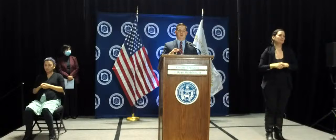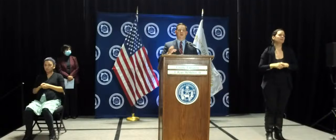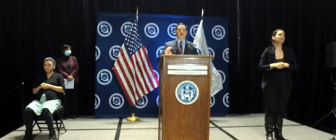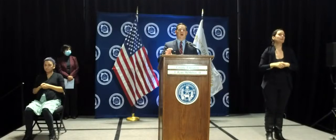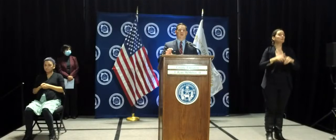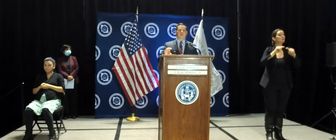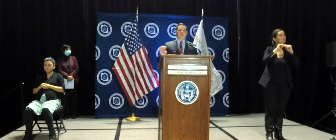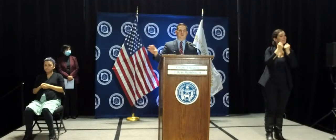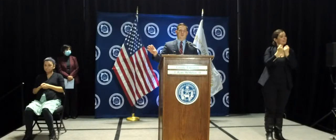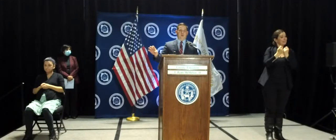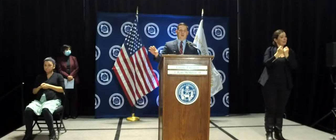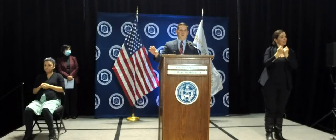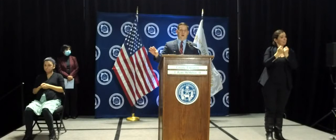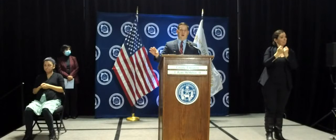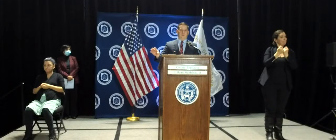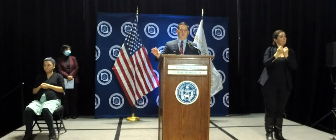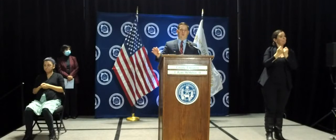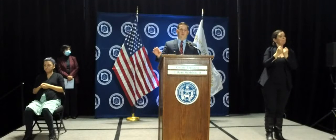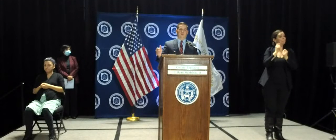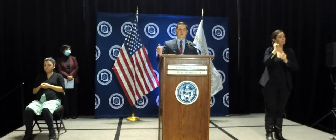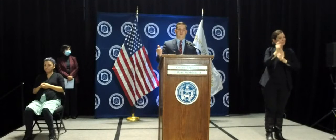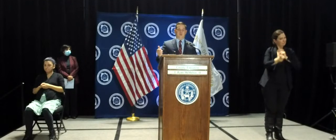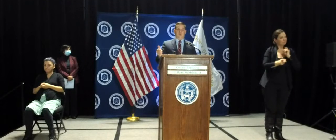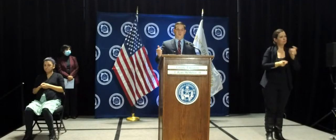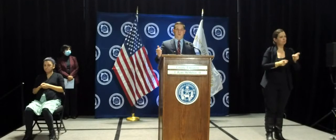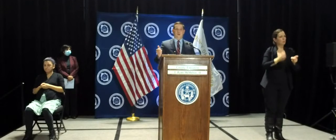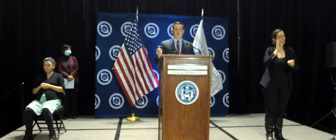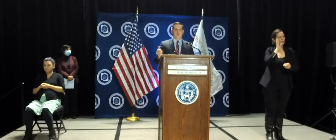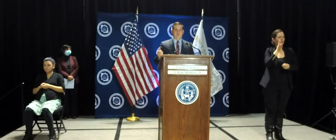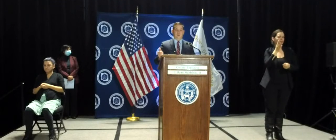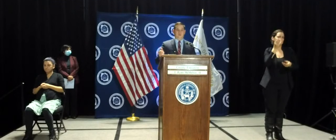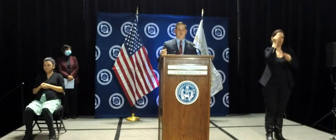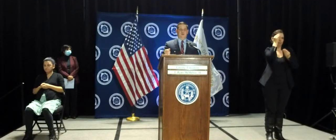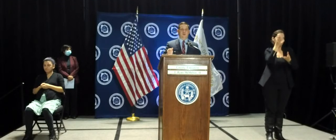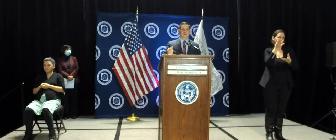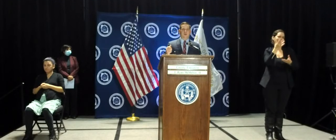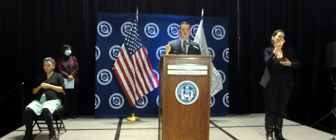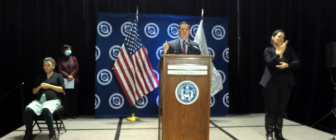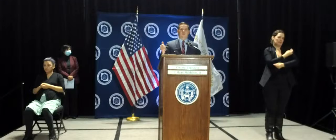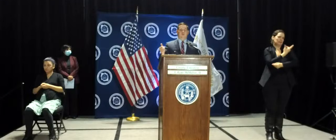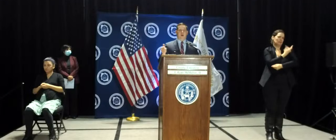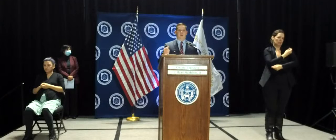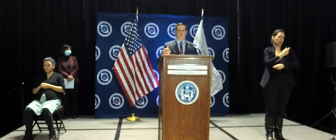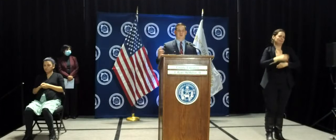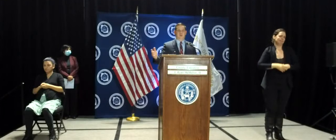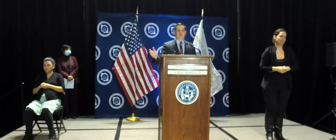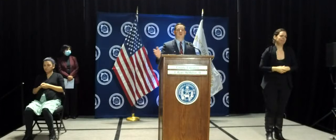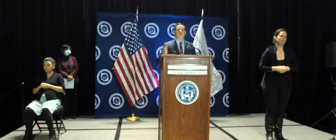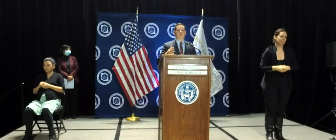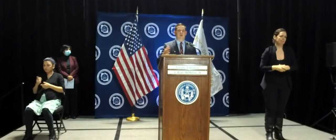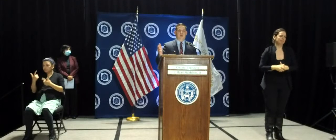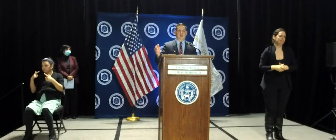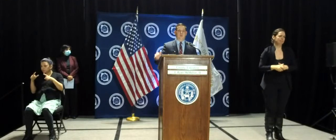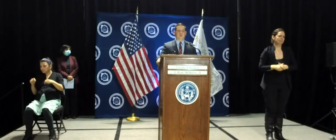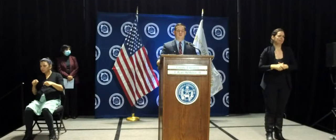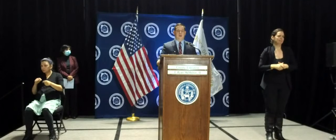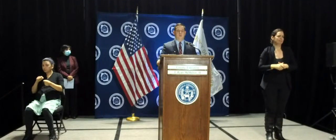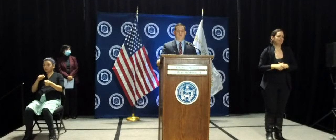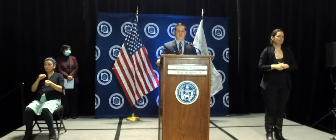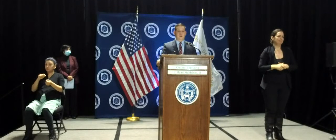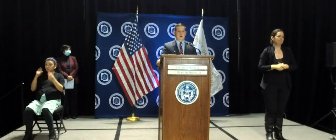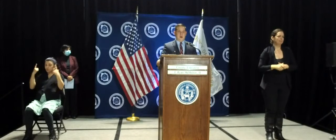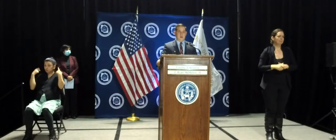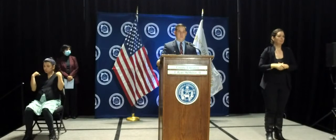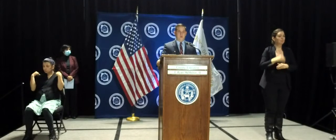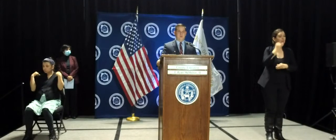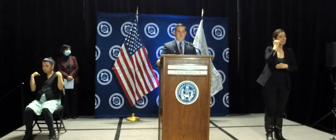happen. They've communicated well with the individuals who live in these facilities. If there's power of attorney, you've communicated with the